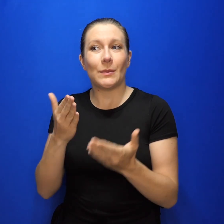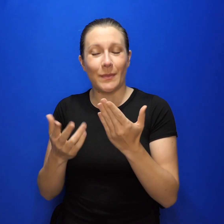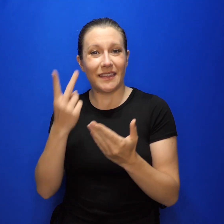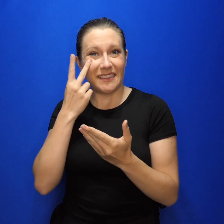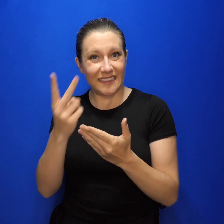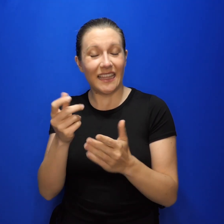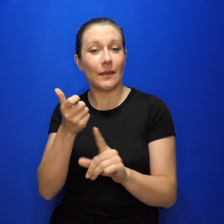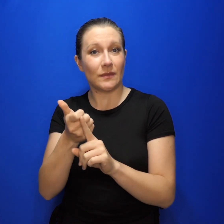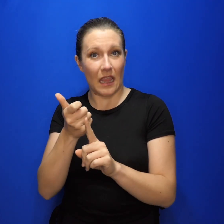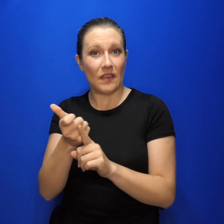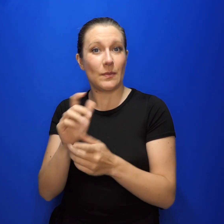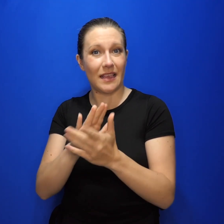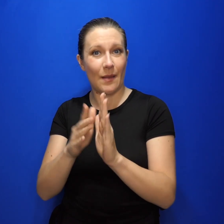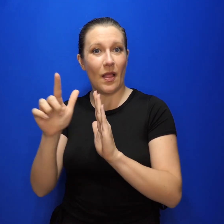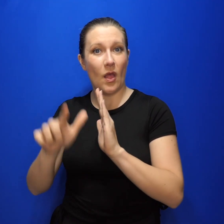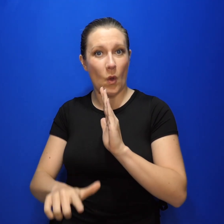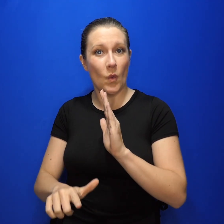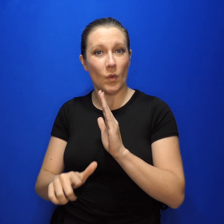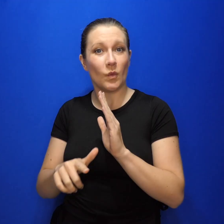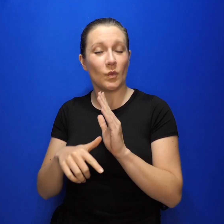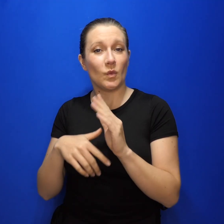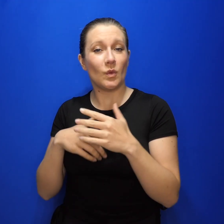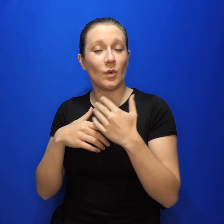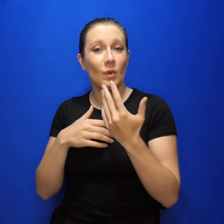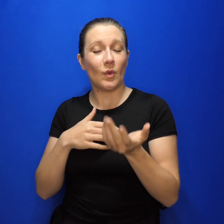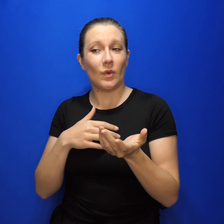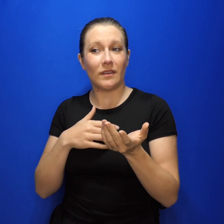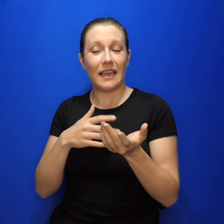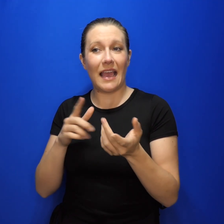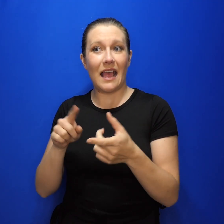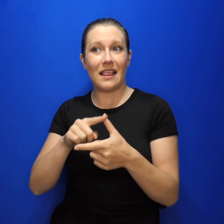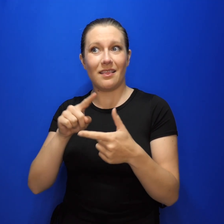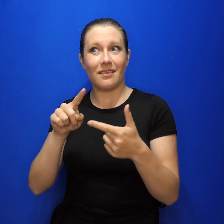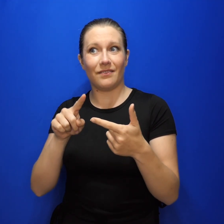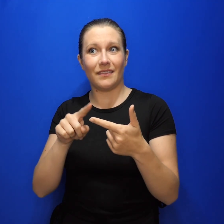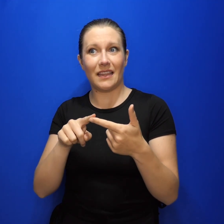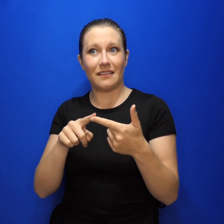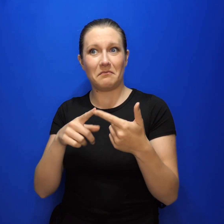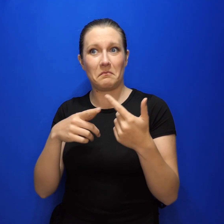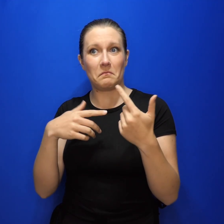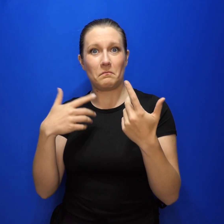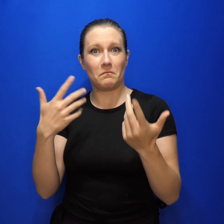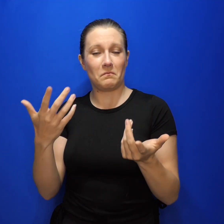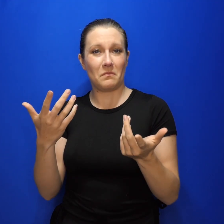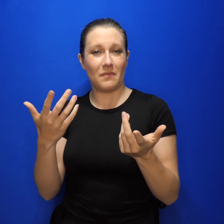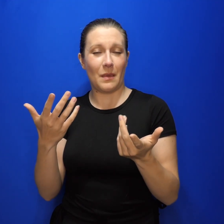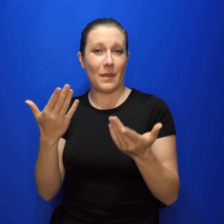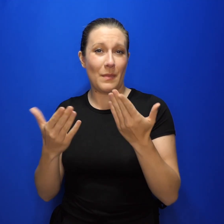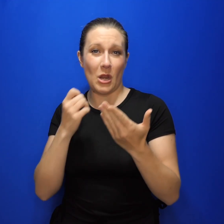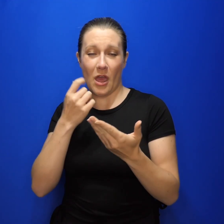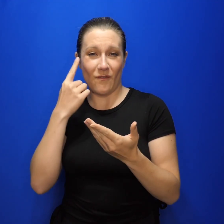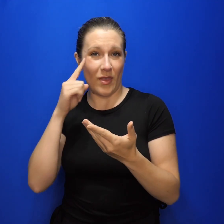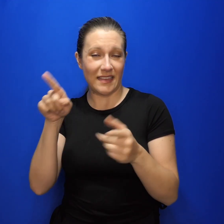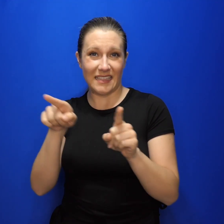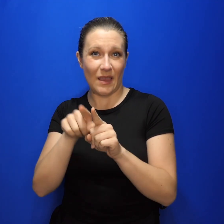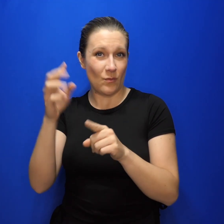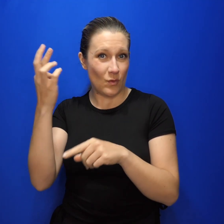seen themselves get low at some point. And then some, probably not for the same reason, but then anecdotally